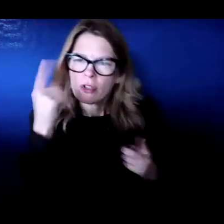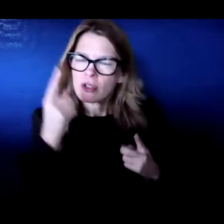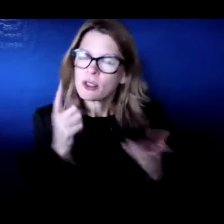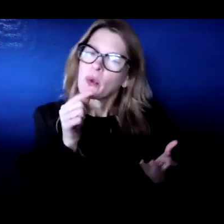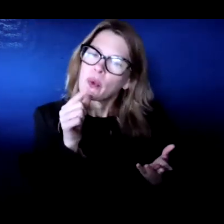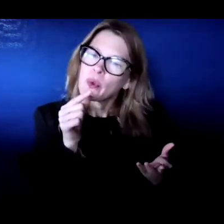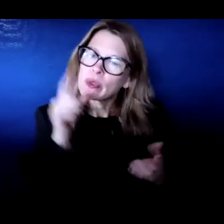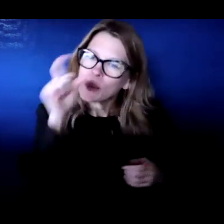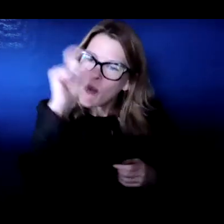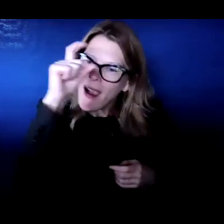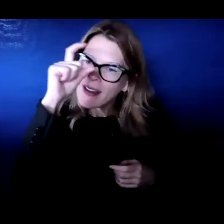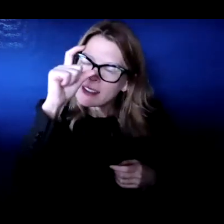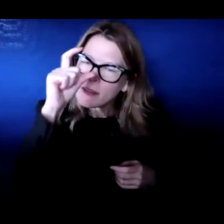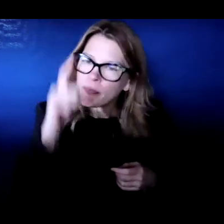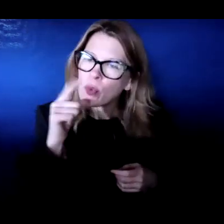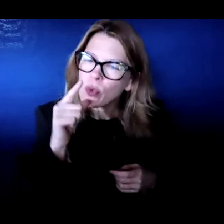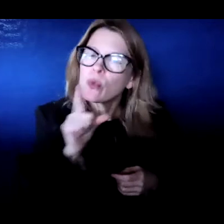if there is one who seeks after God.